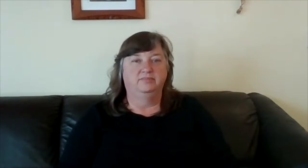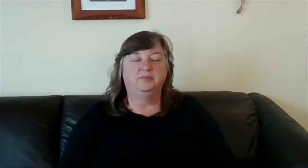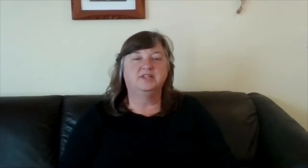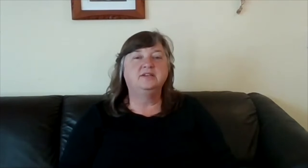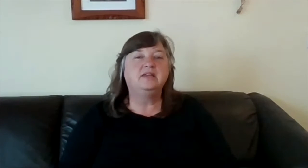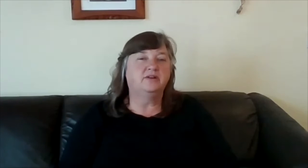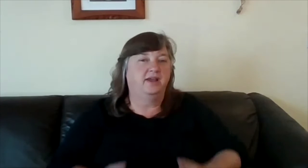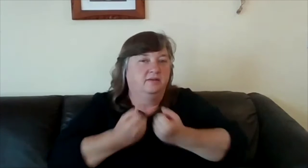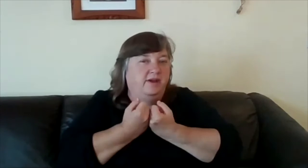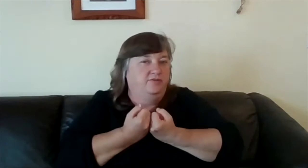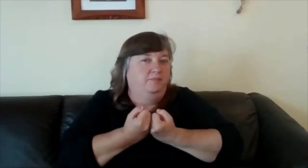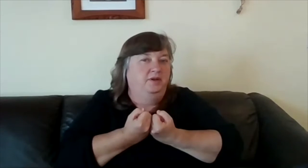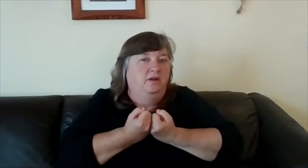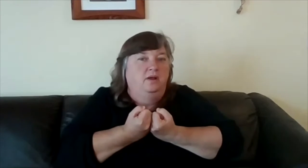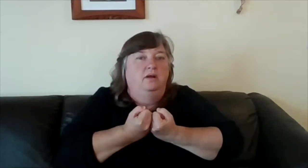People tend to either hang their mouth open